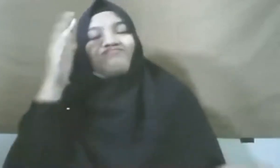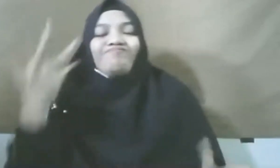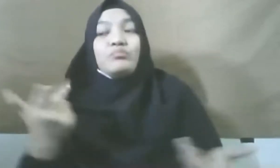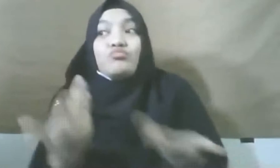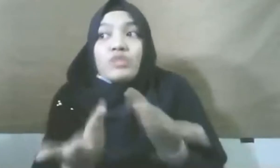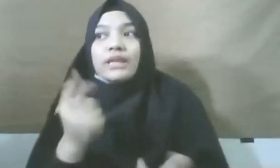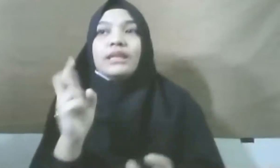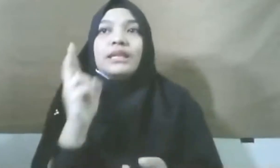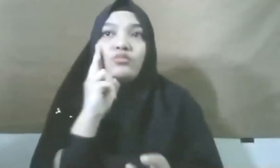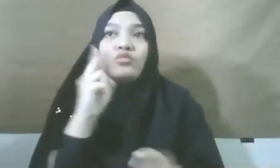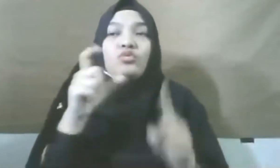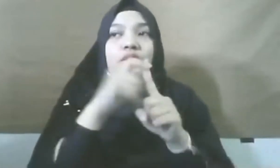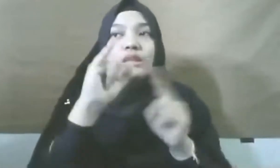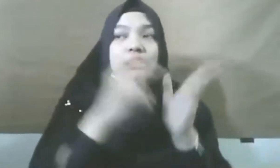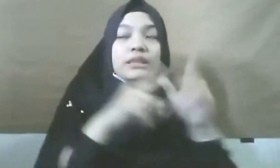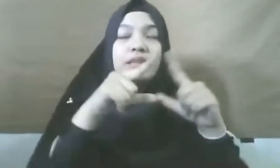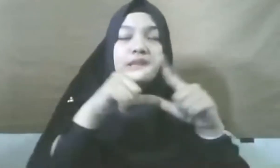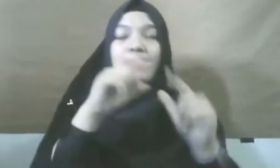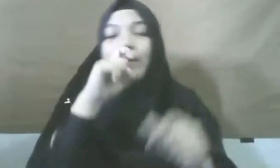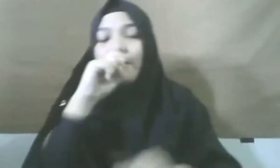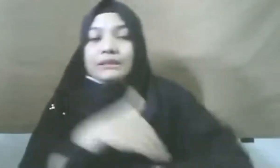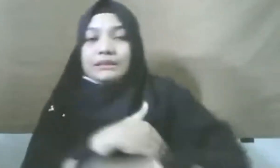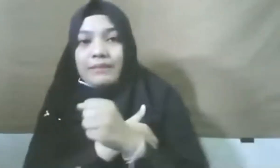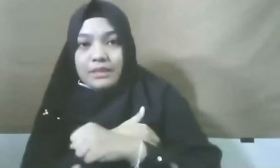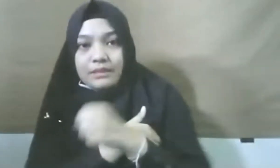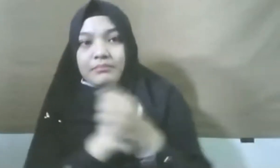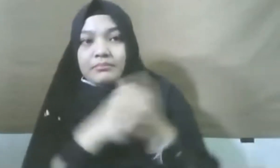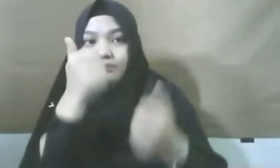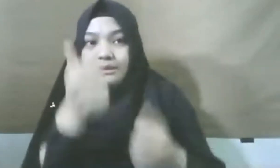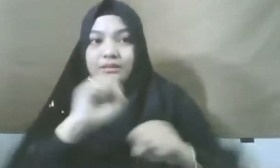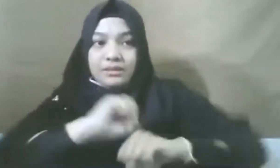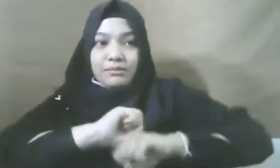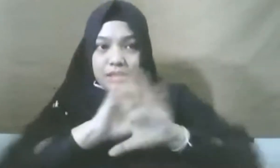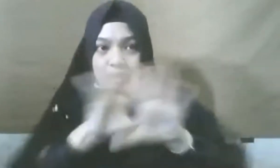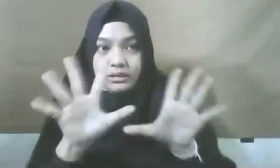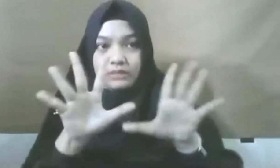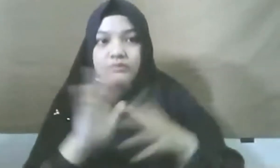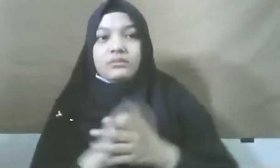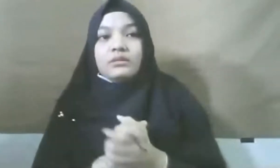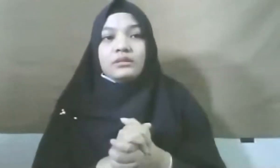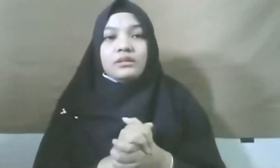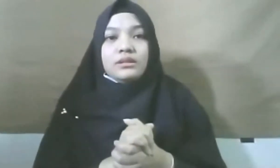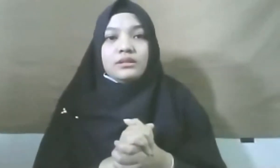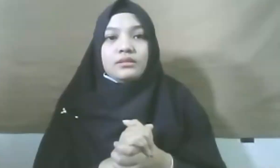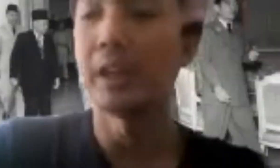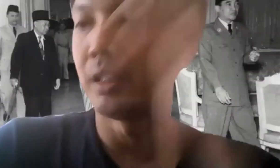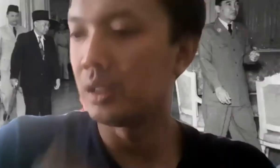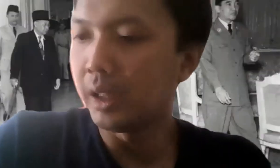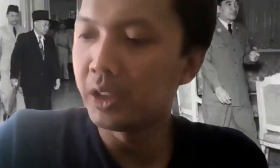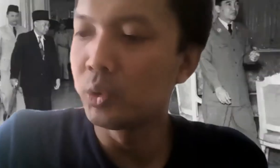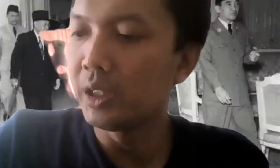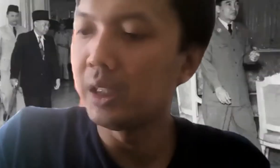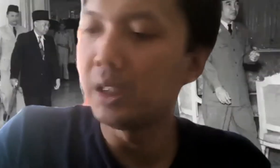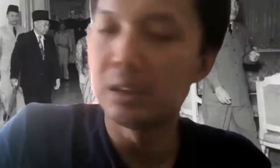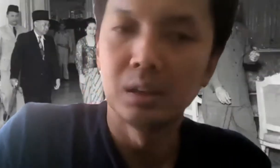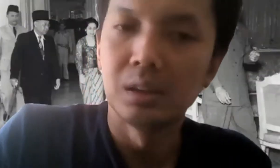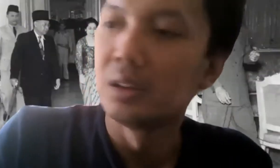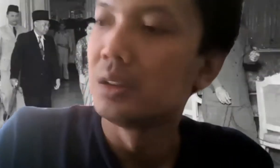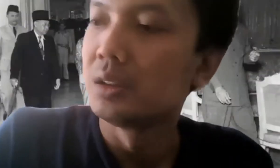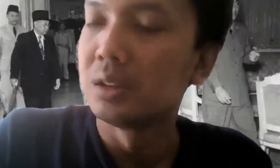Ibu. Silakan, mungkin, maybe we start with Slamet and then Dina. Go ahead. Okay, actually,